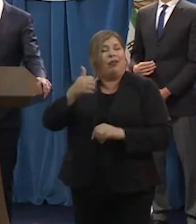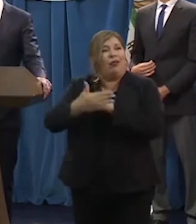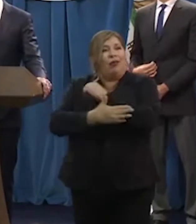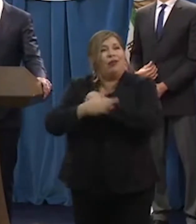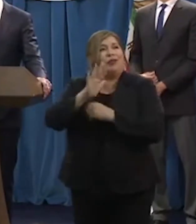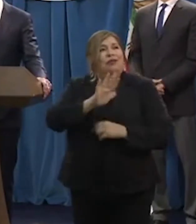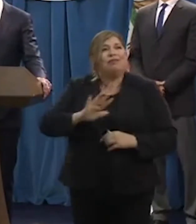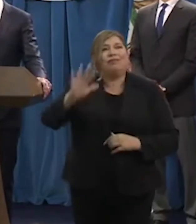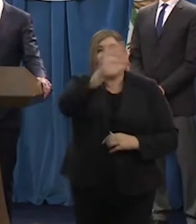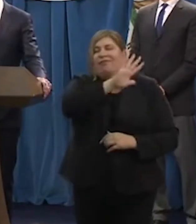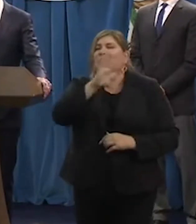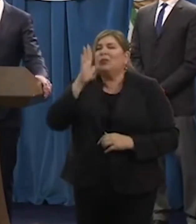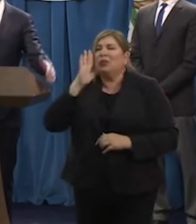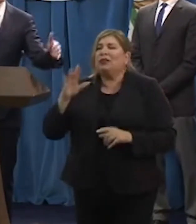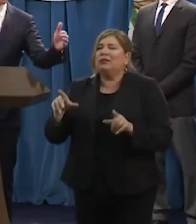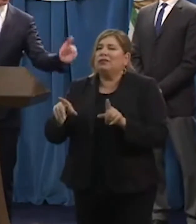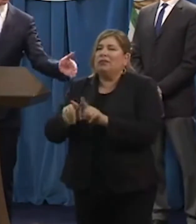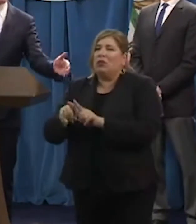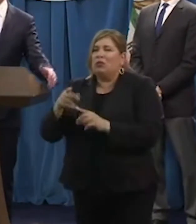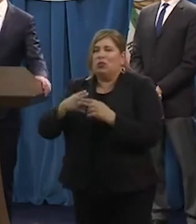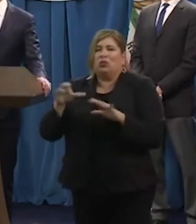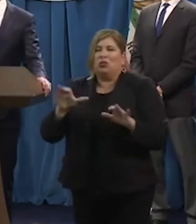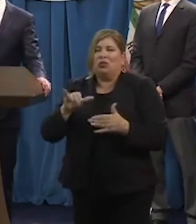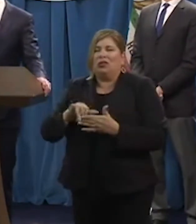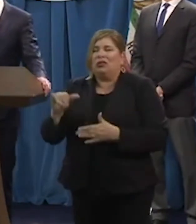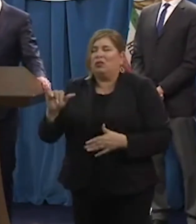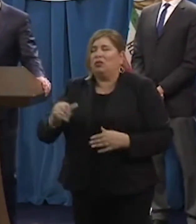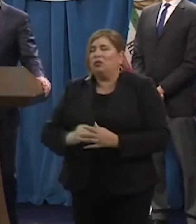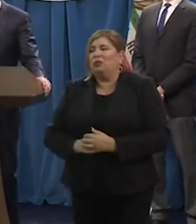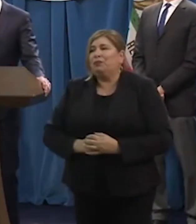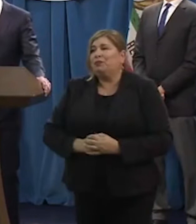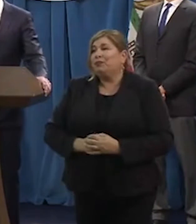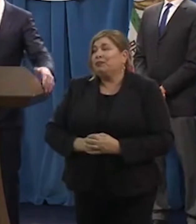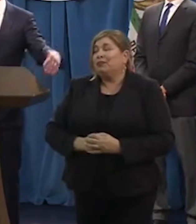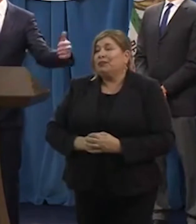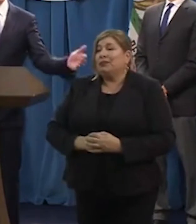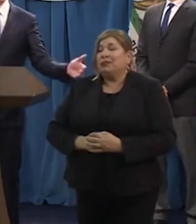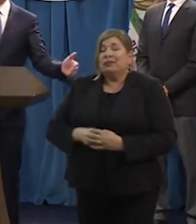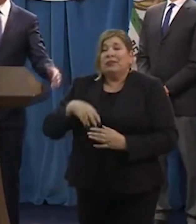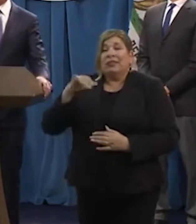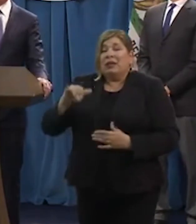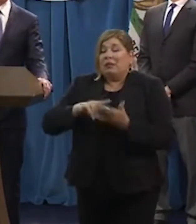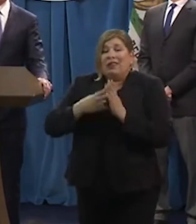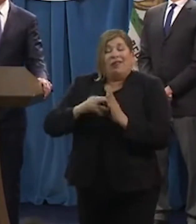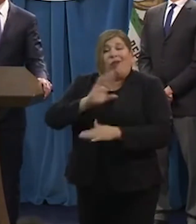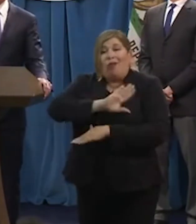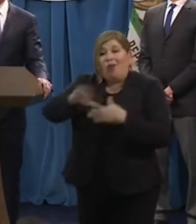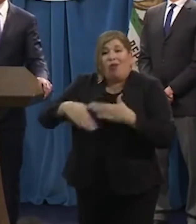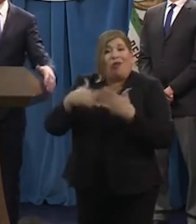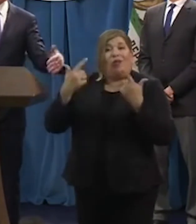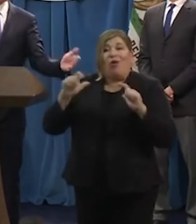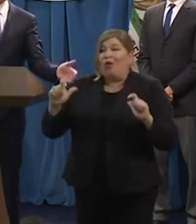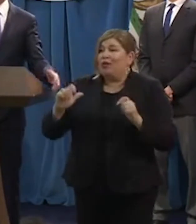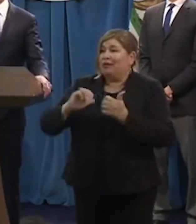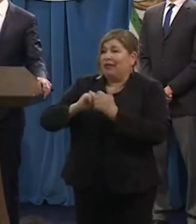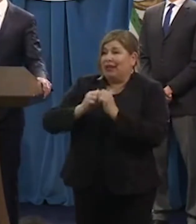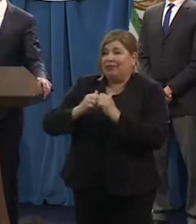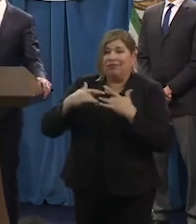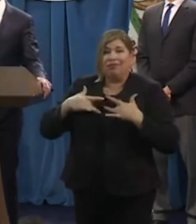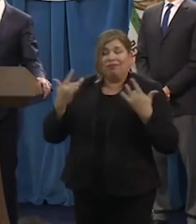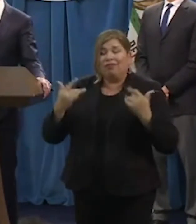country very shortly. So that includes all large athletic events. That